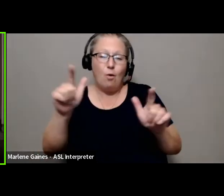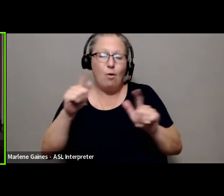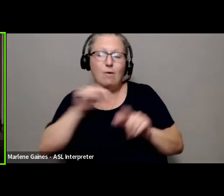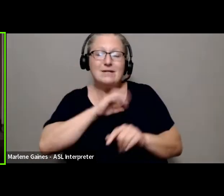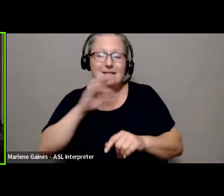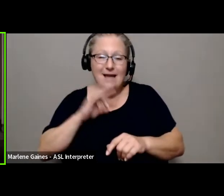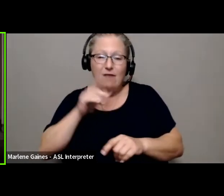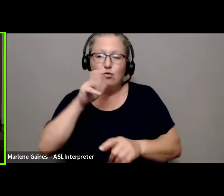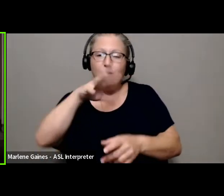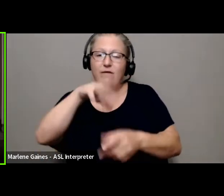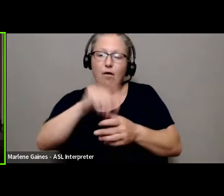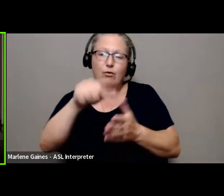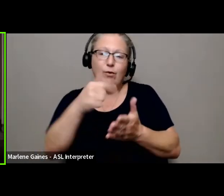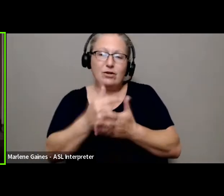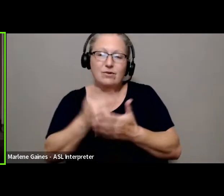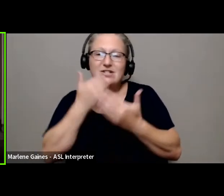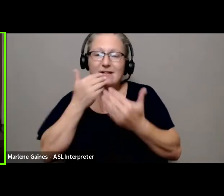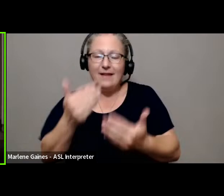all the graduations. Thank you.